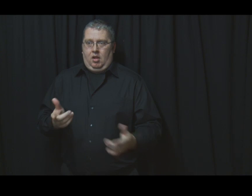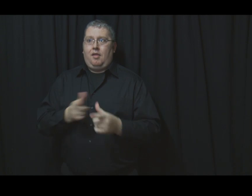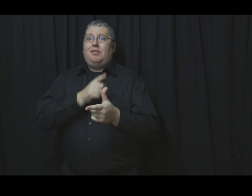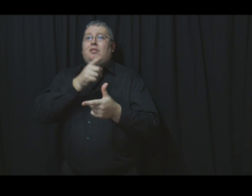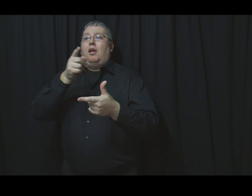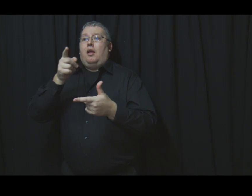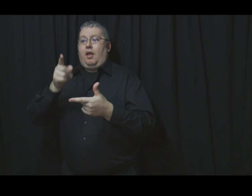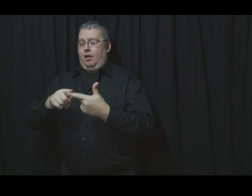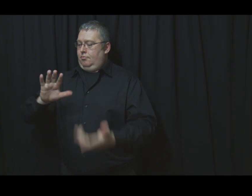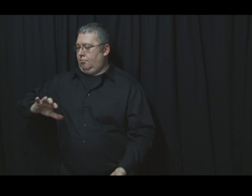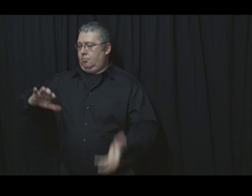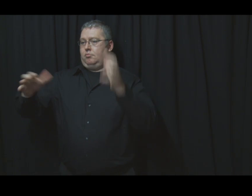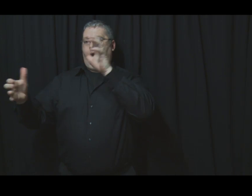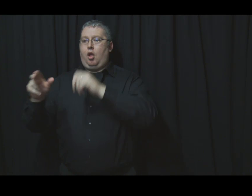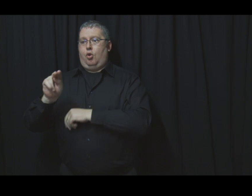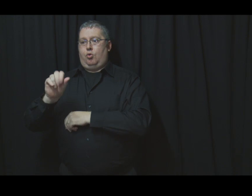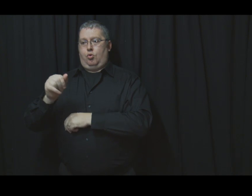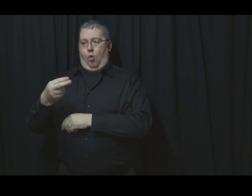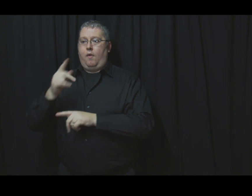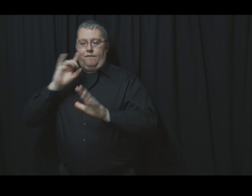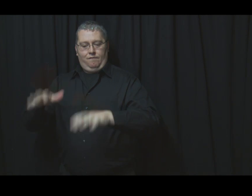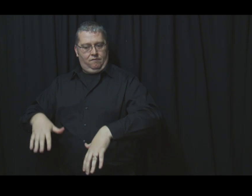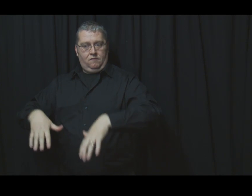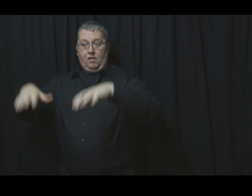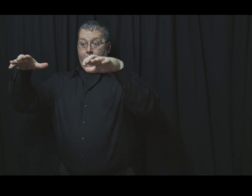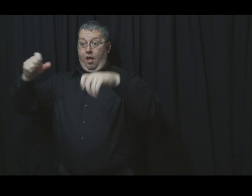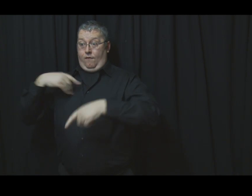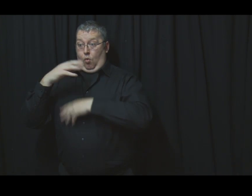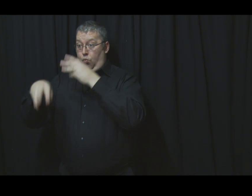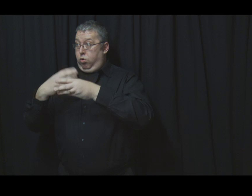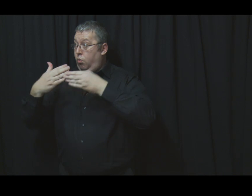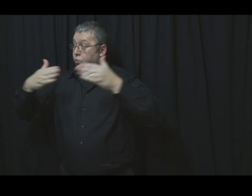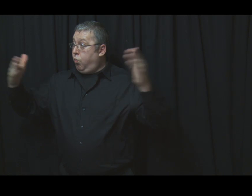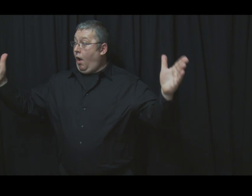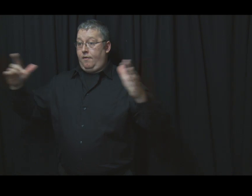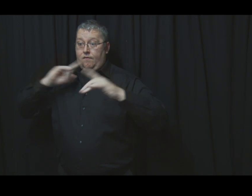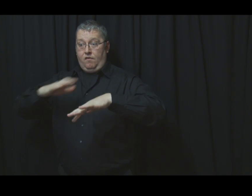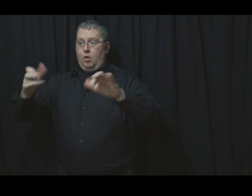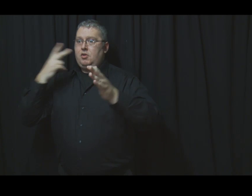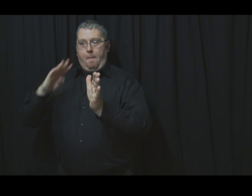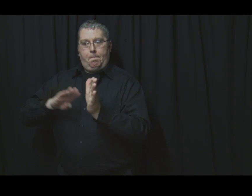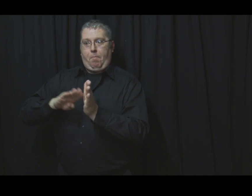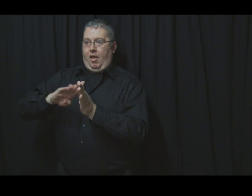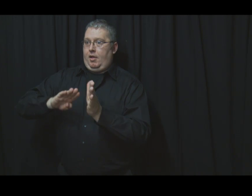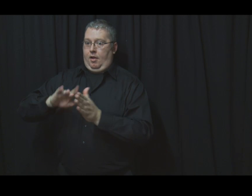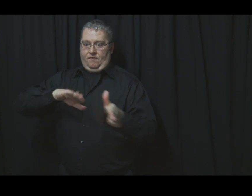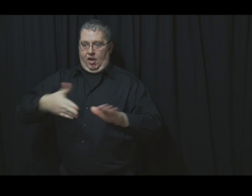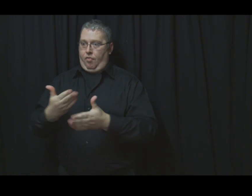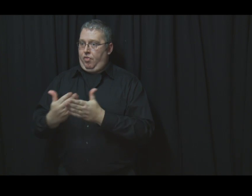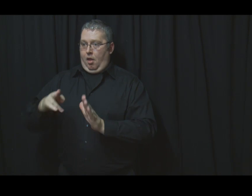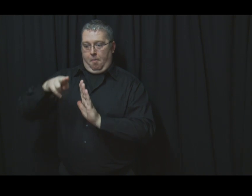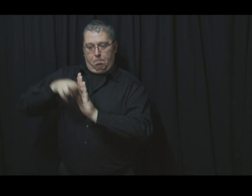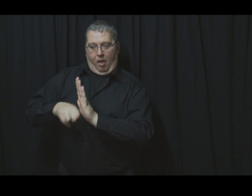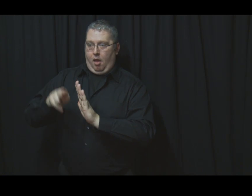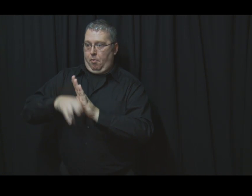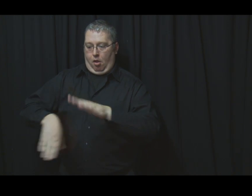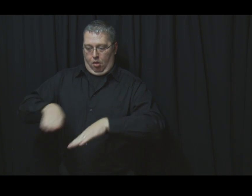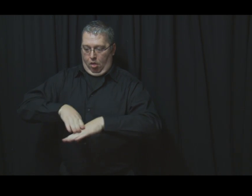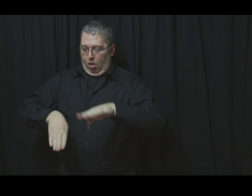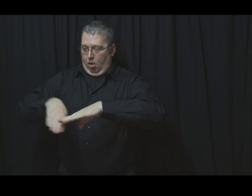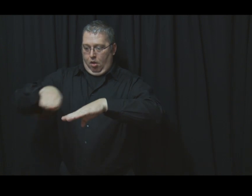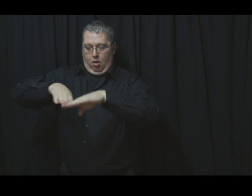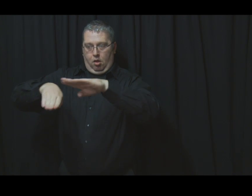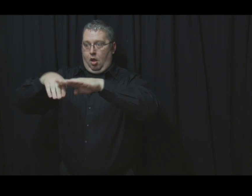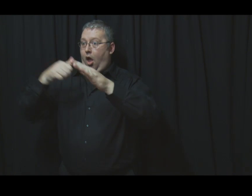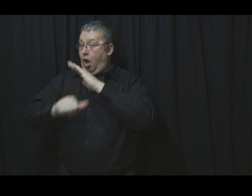the catastrophe of Noah's flood. If there was a global flood, you'd expect to find billions of dead things buried in rock layers laid down by water all over the earth. Had to say